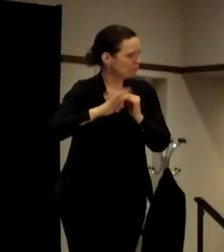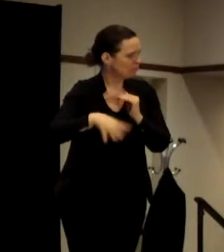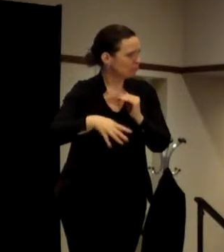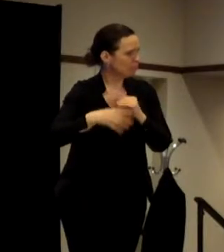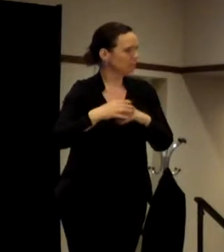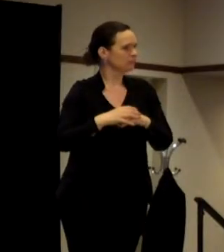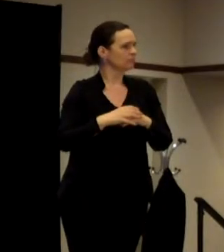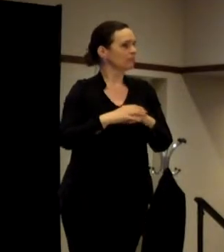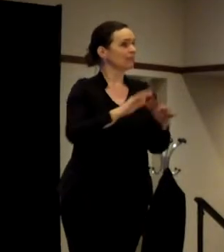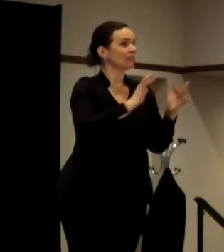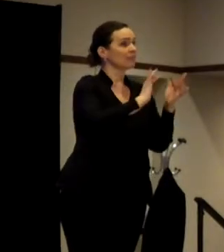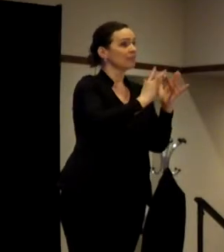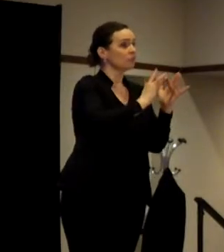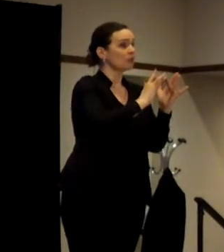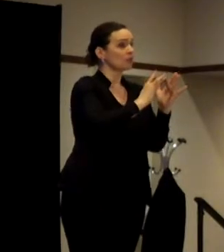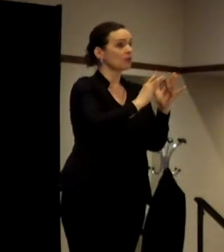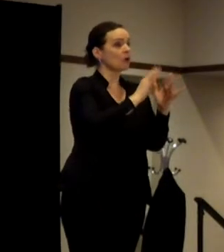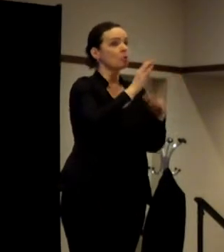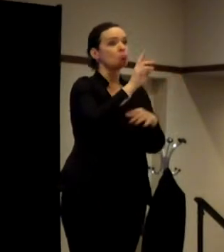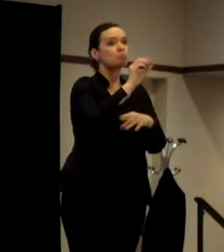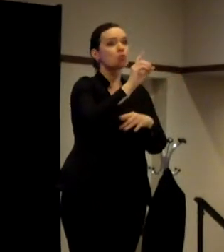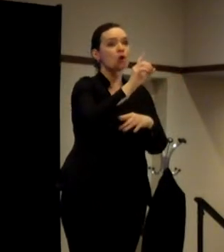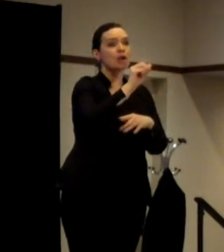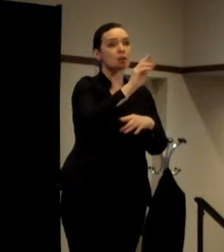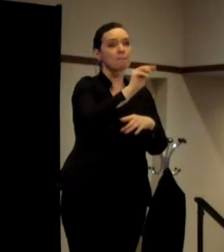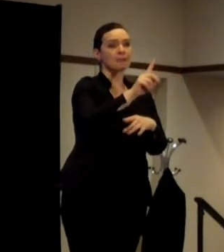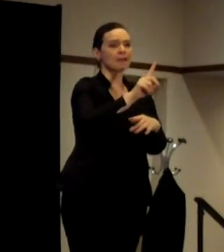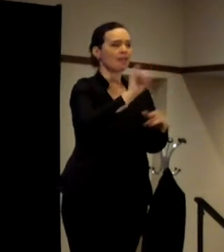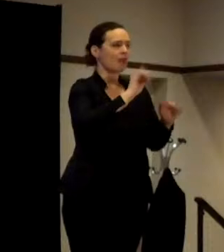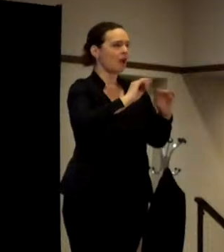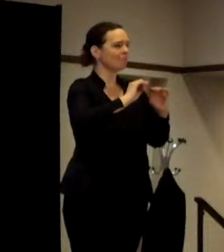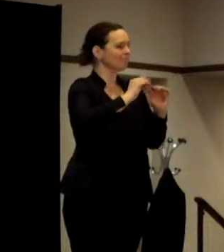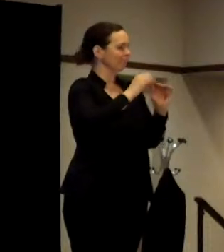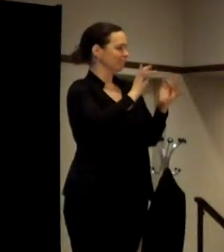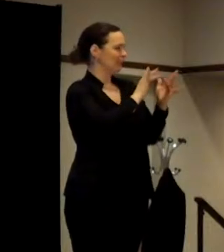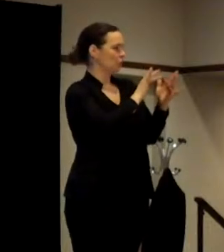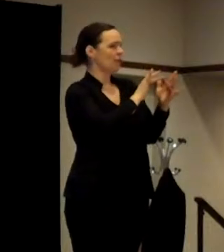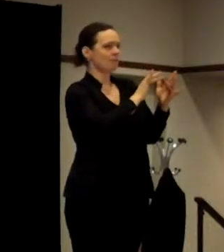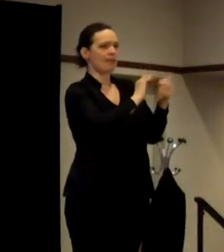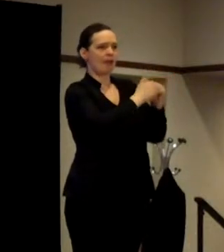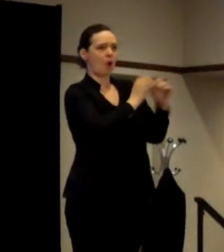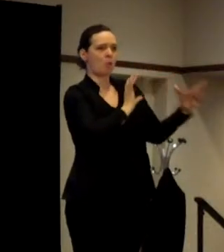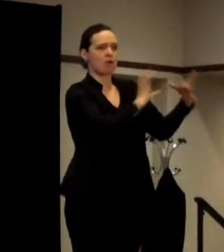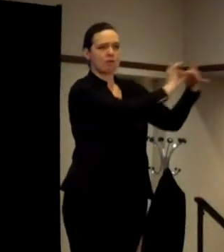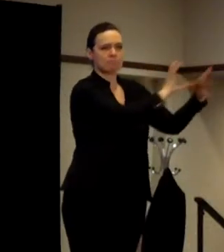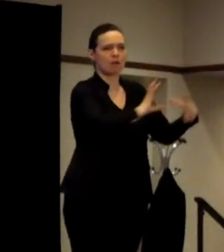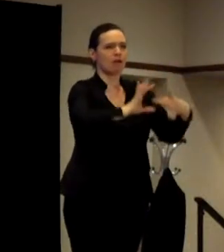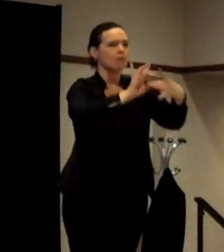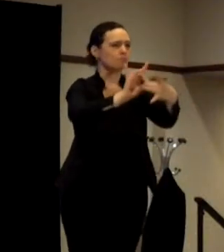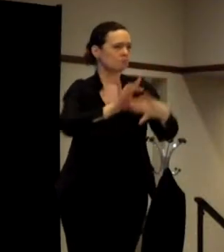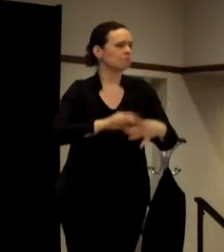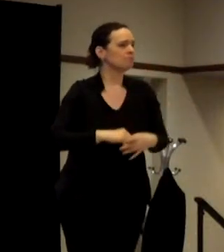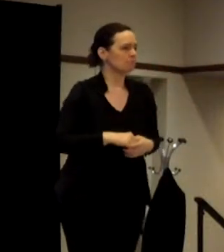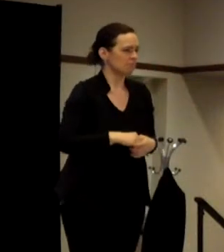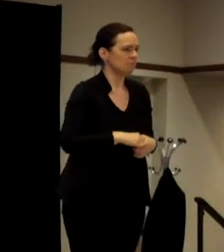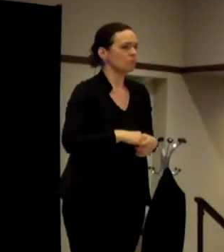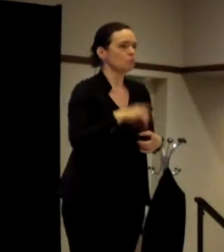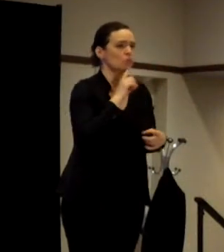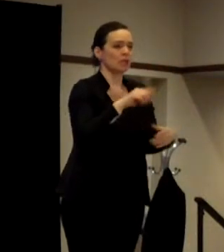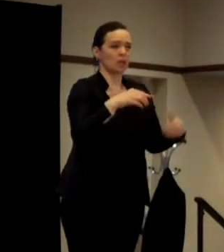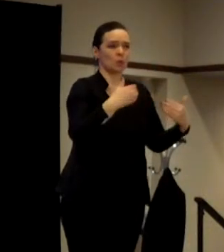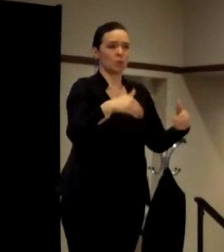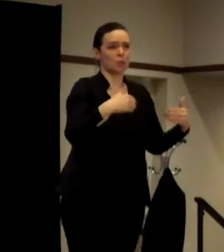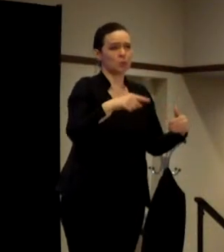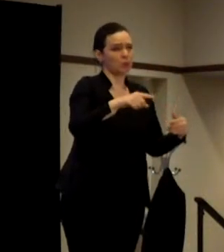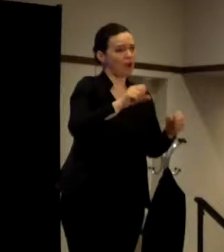identifying losses, so they'll have to look in these other areas to spend money. But it's a unique opportunity for